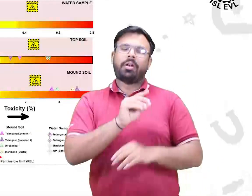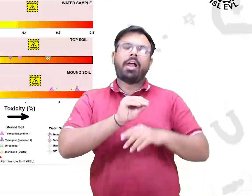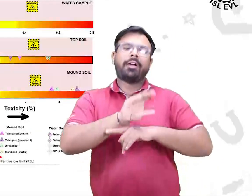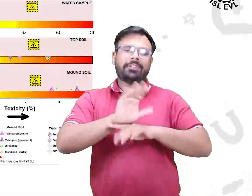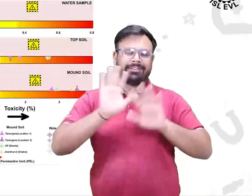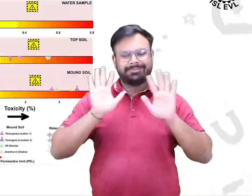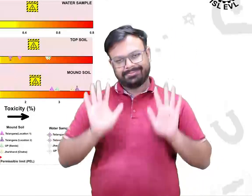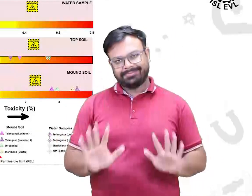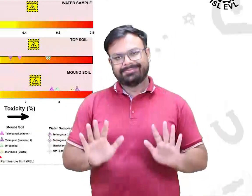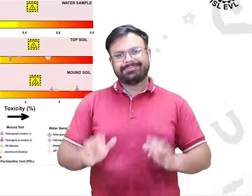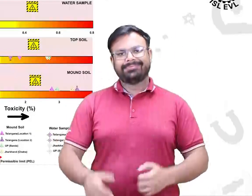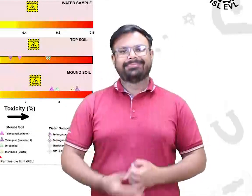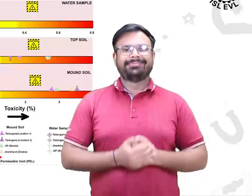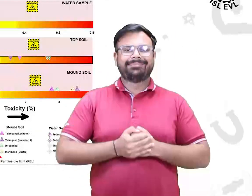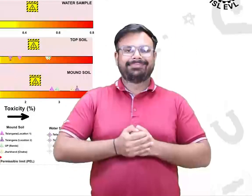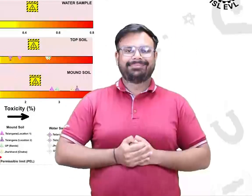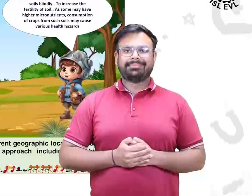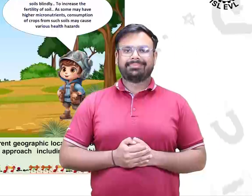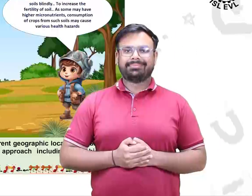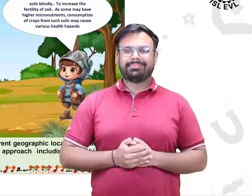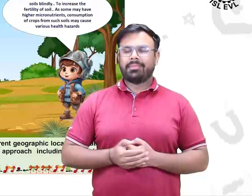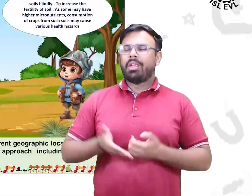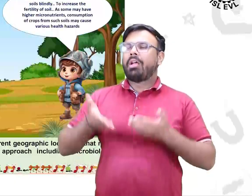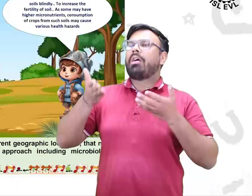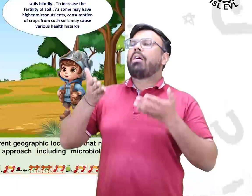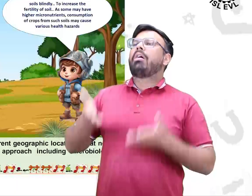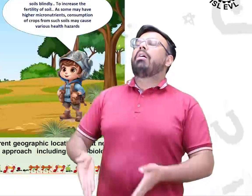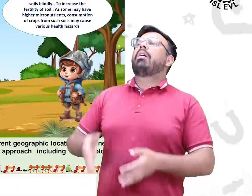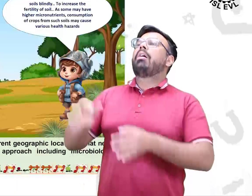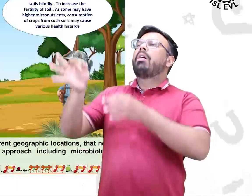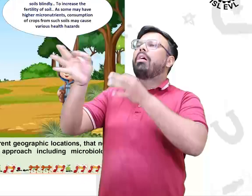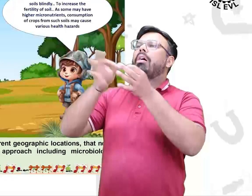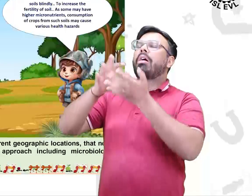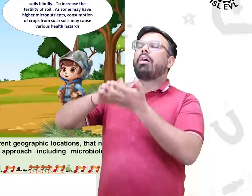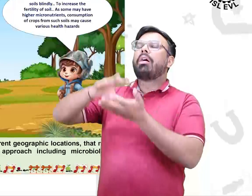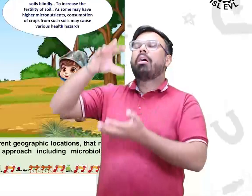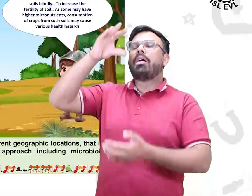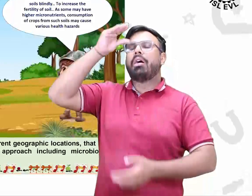Jharkhand, and Telangana.